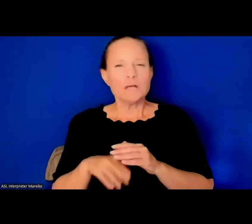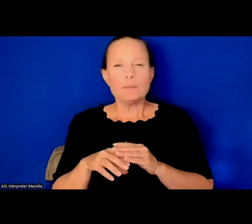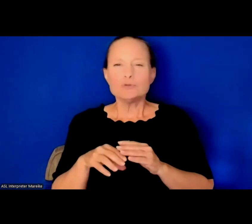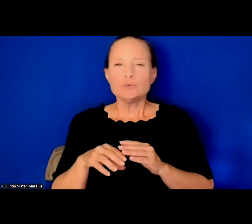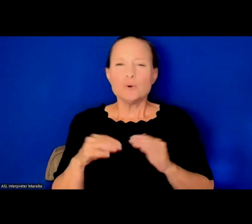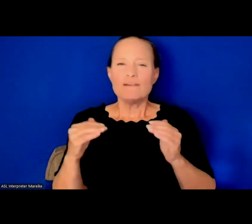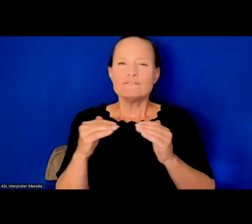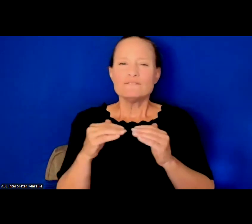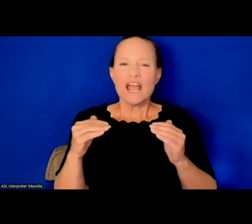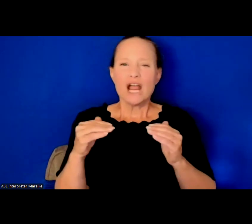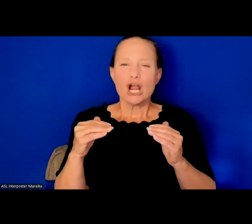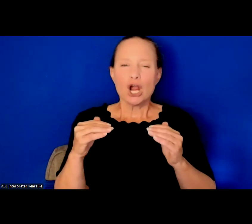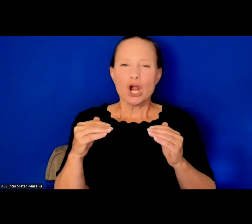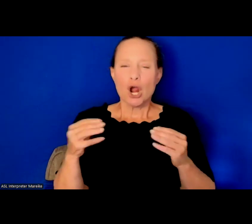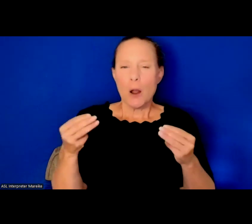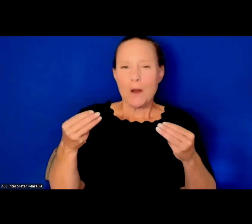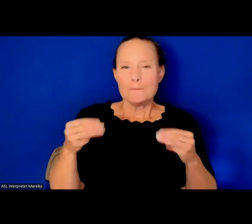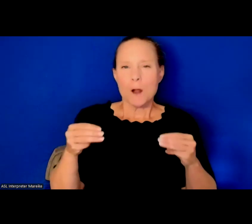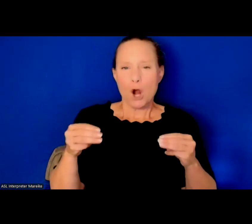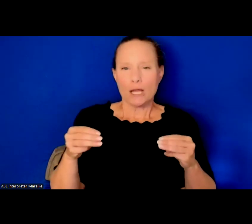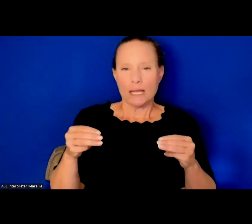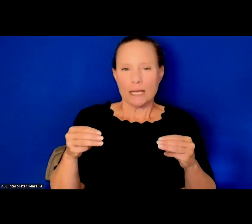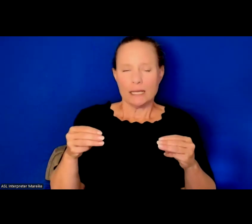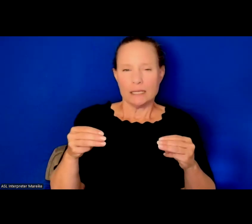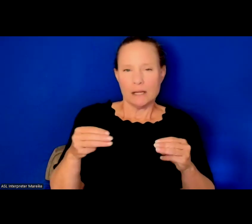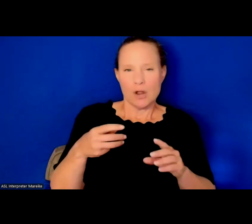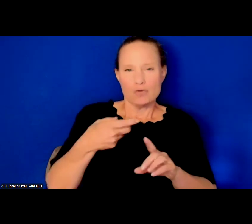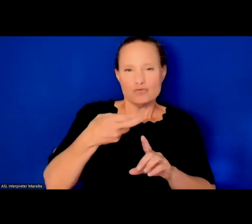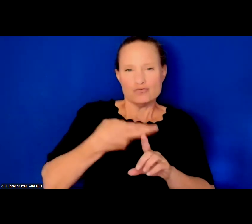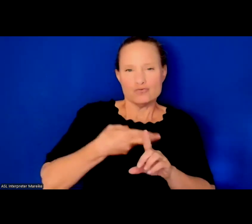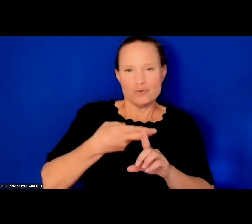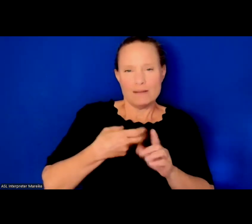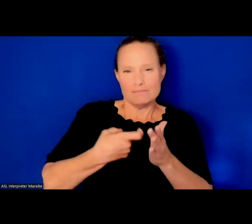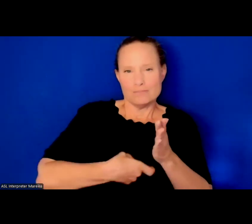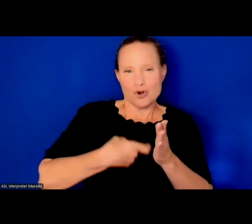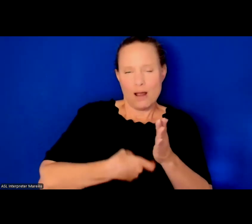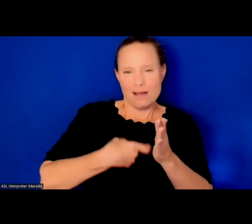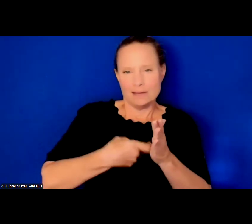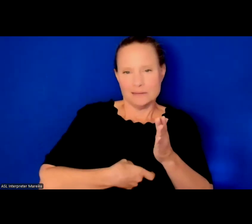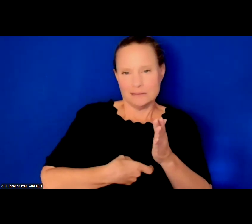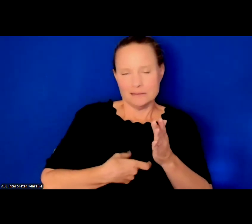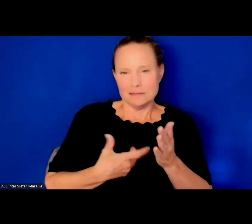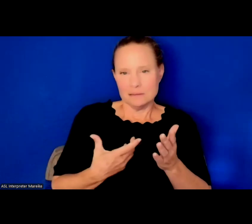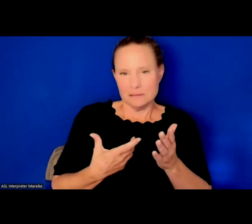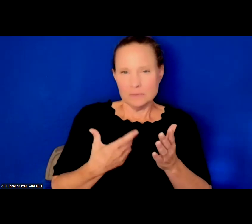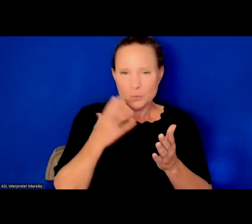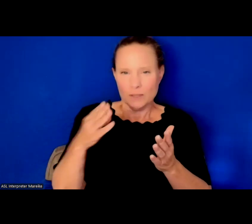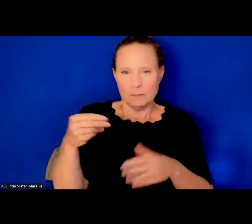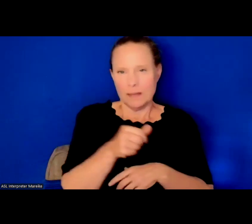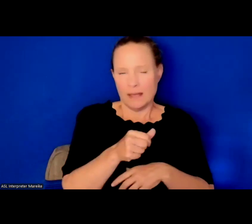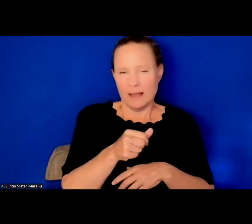rent, for the member. Um, I don't know if that answers the question.